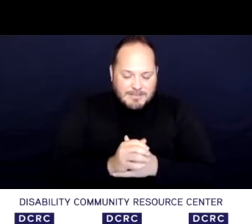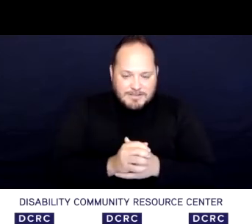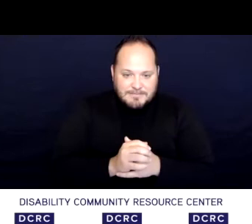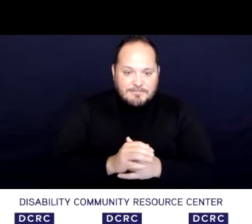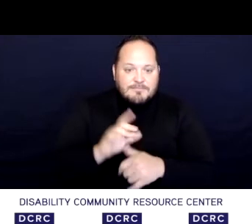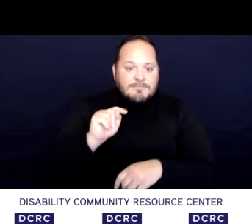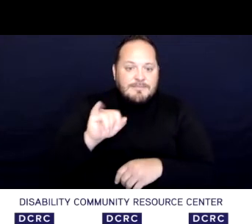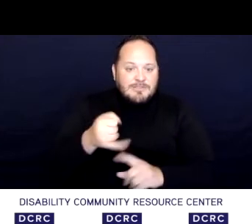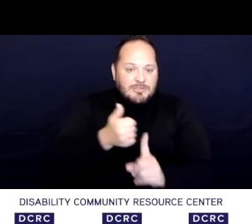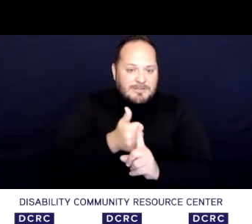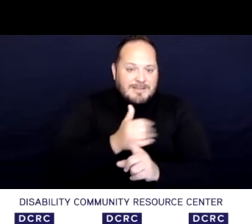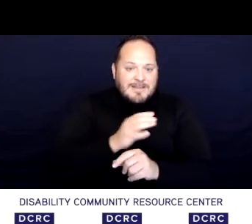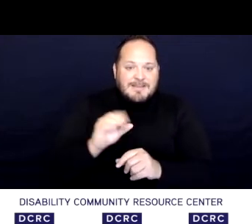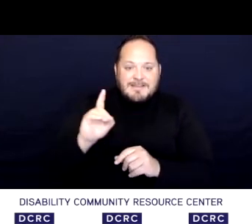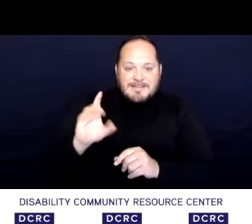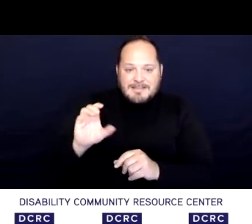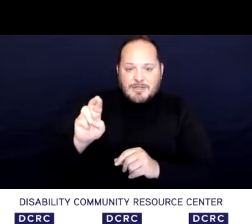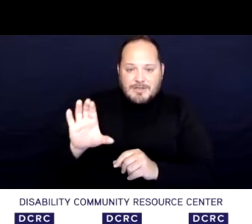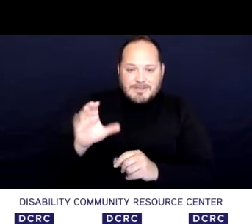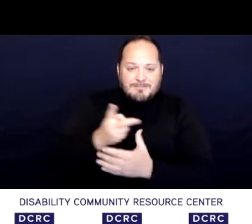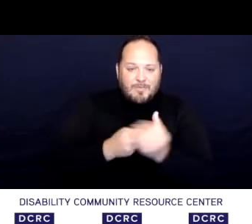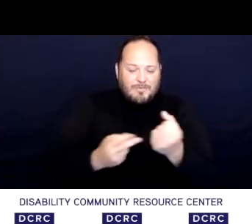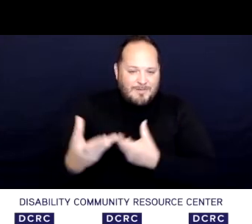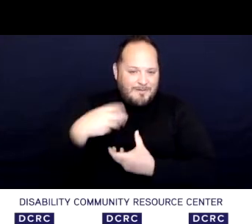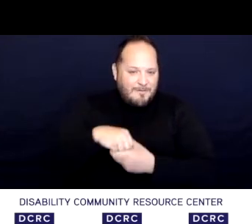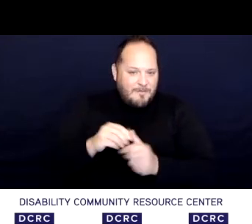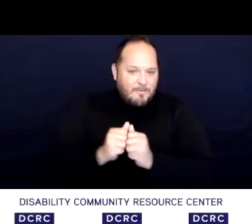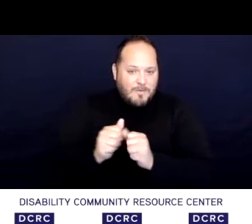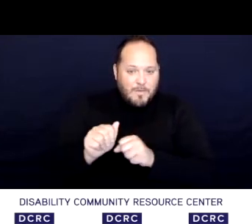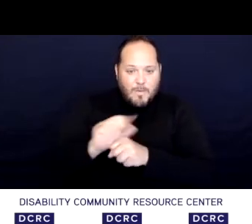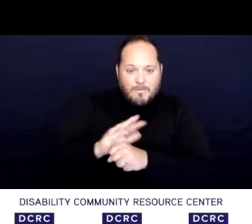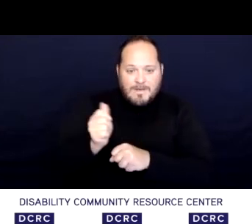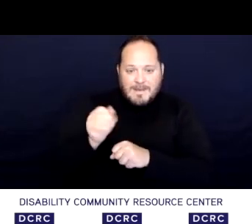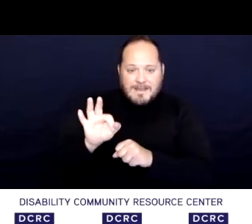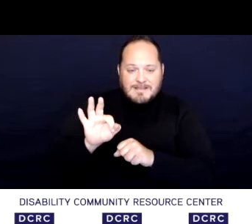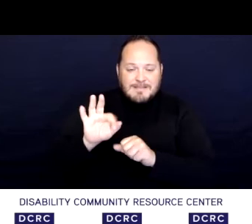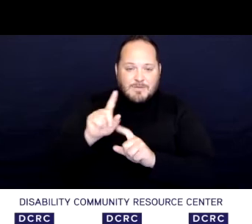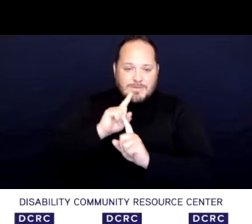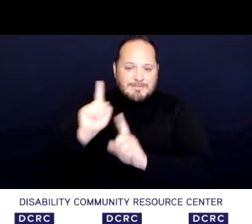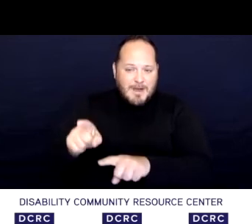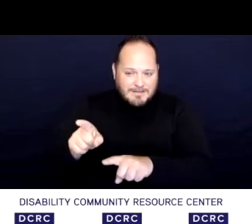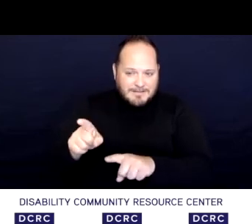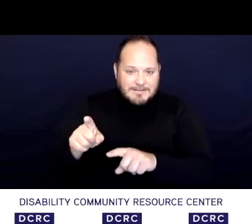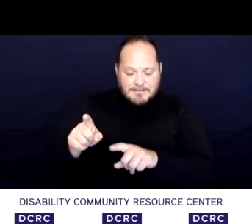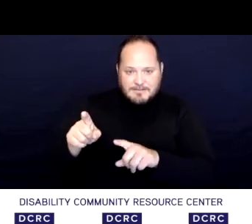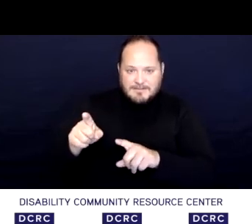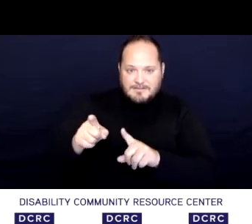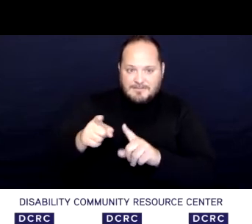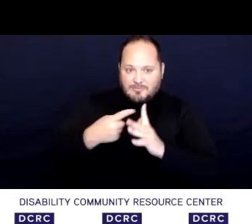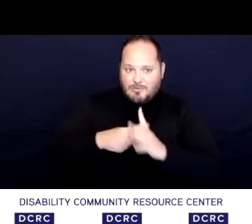TJ and DCRC have been involved in COVID-19 response from early in the